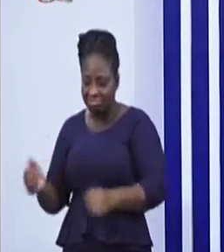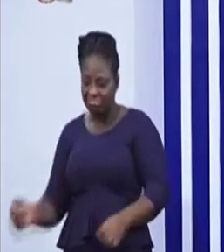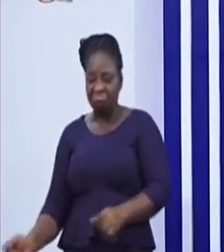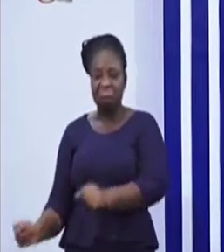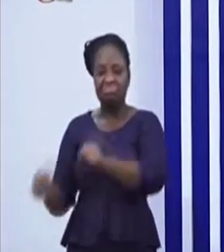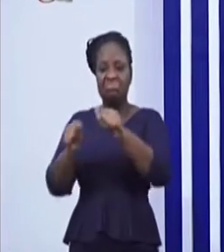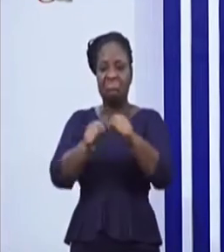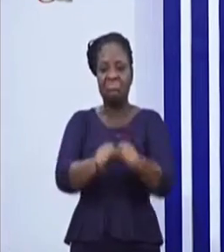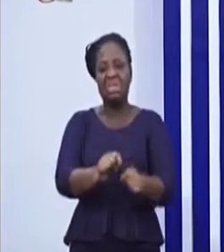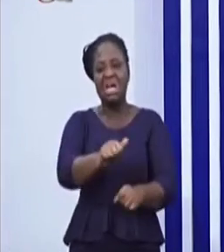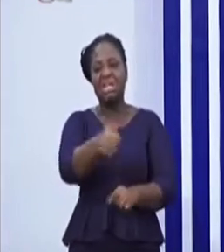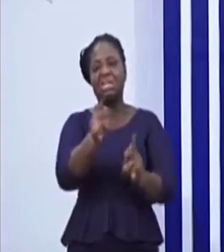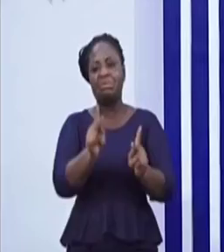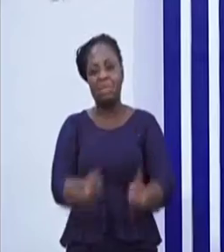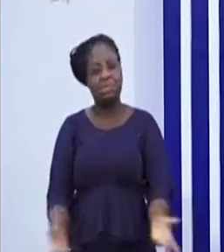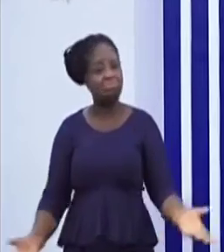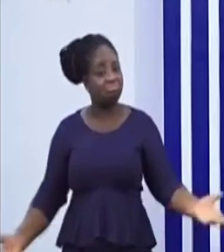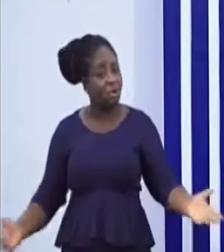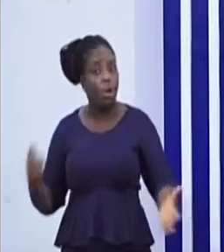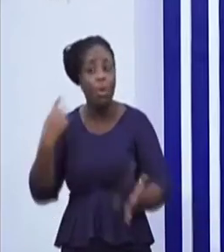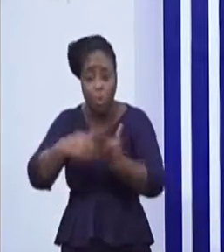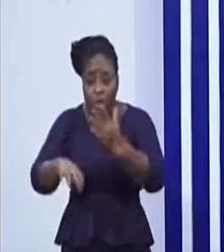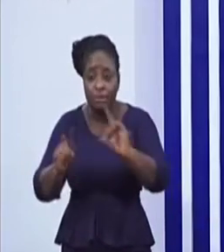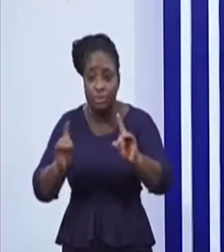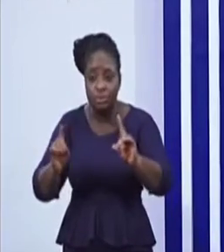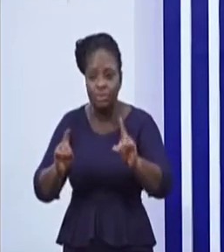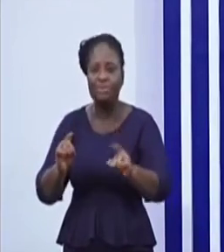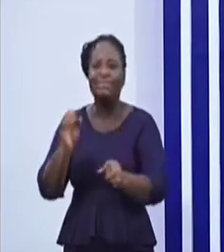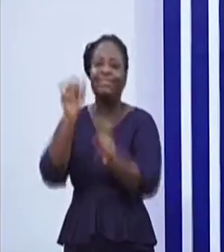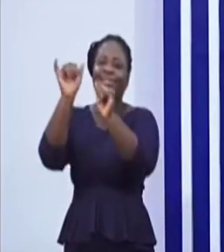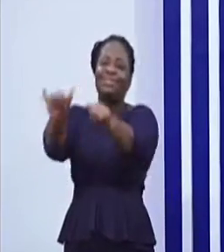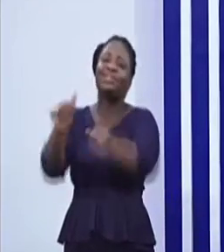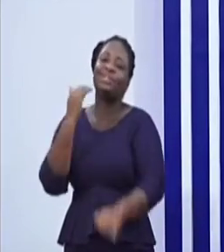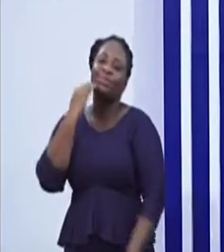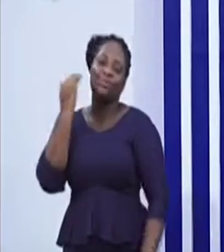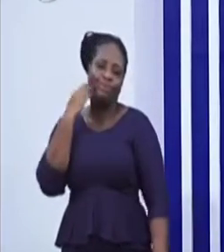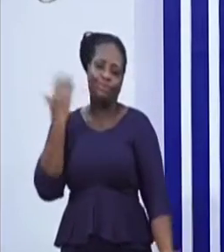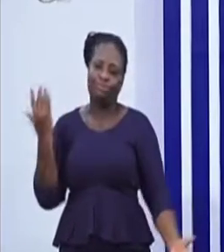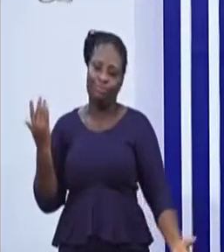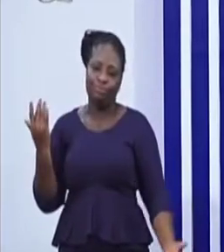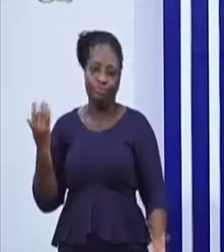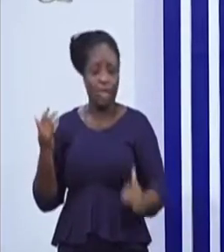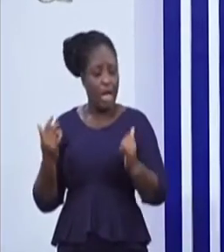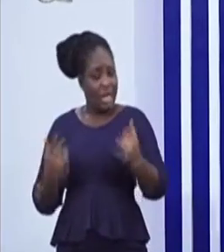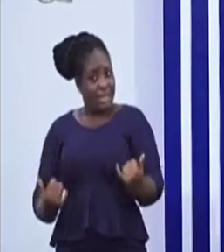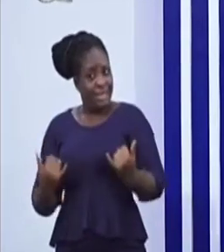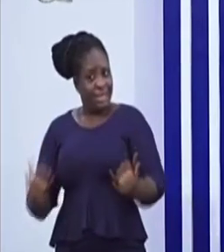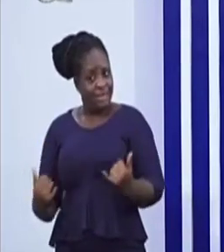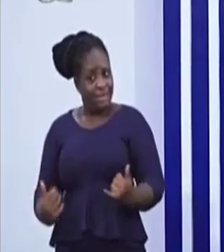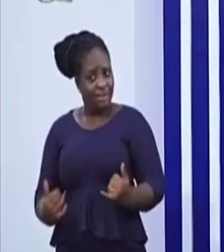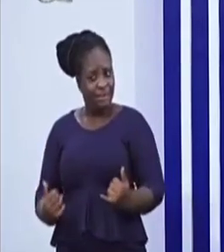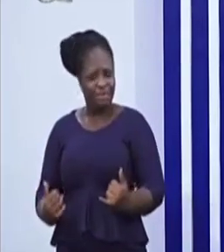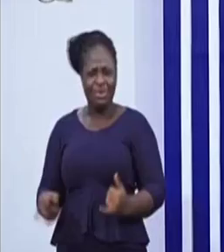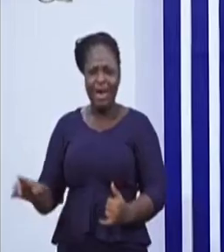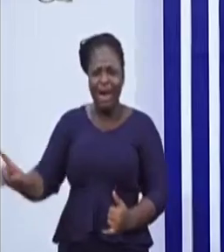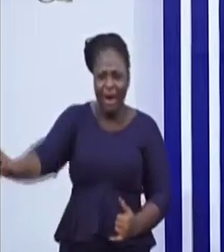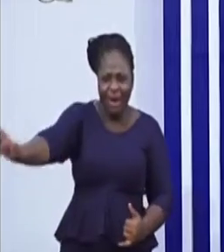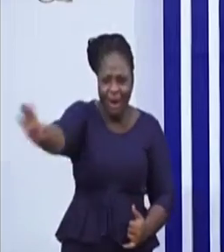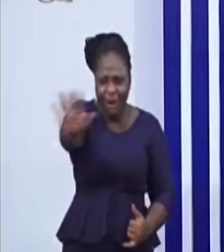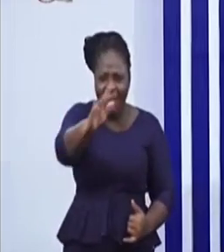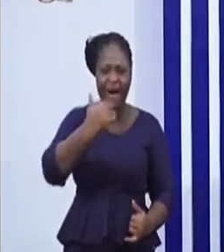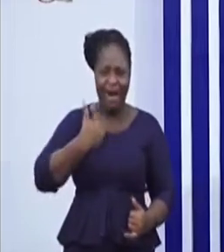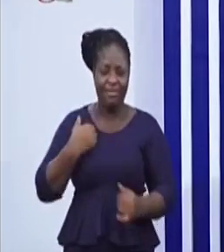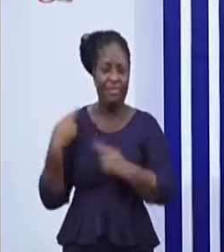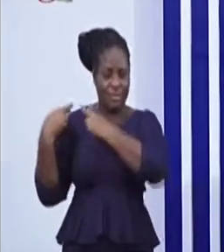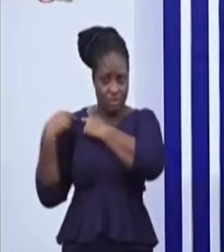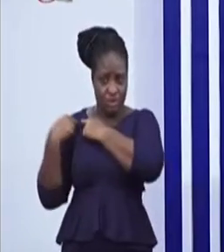home so that at least we all help to slow the rate of transmission. Now, coming back to the role everybody has to play,